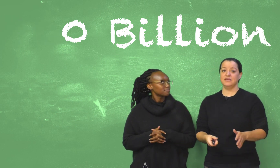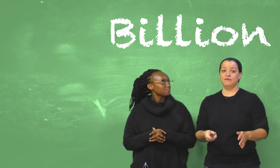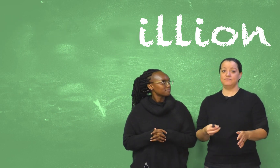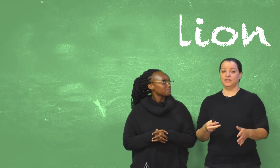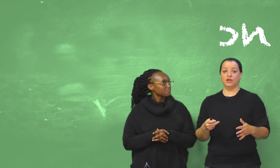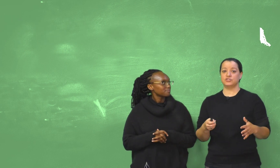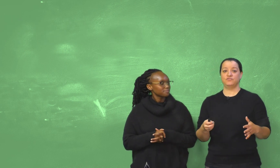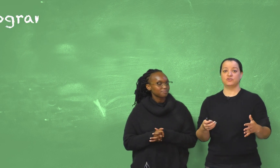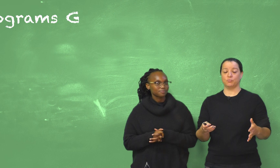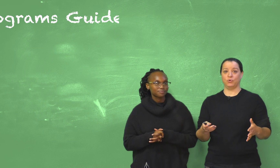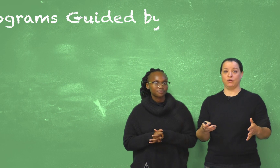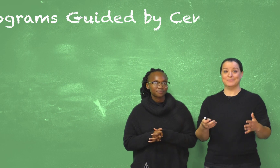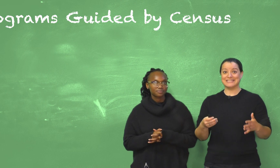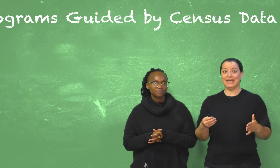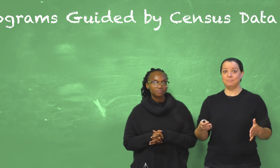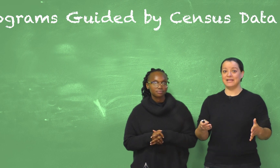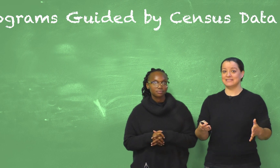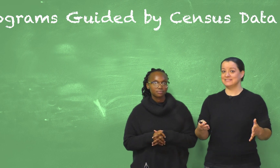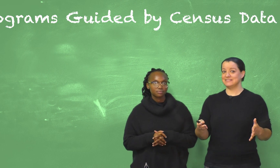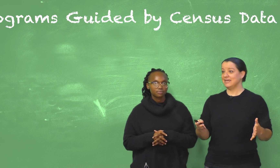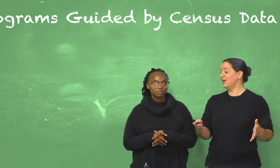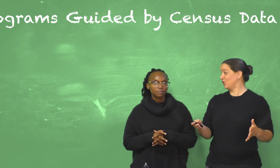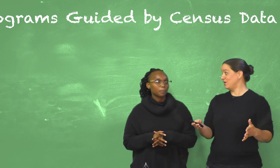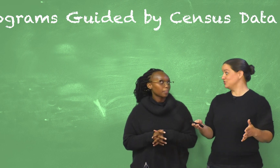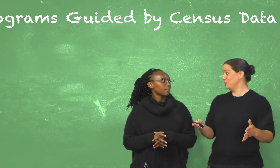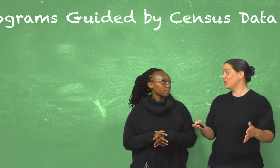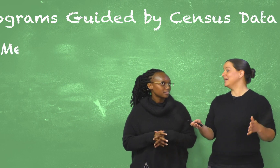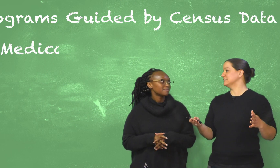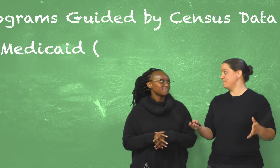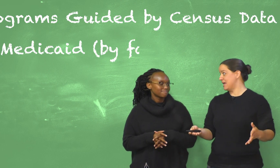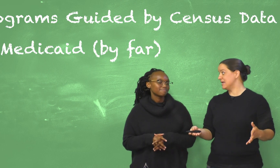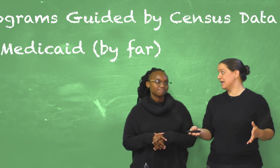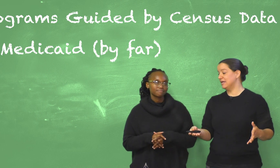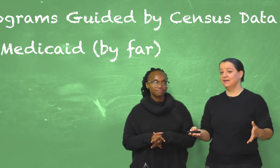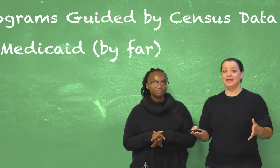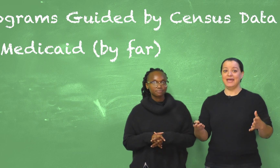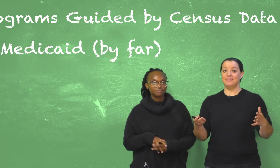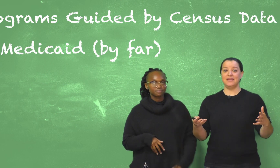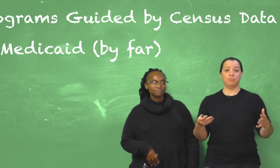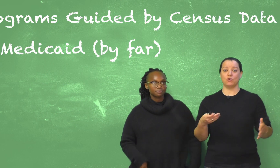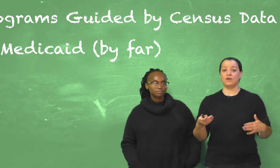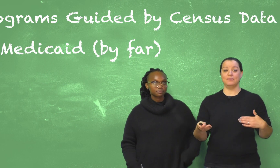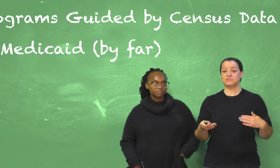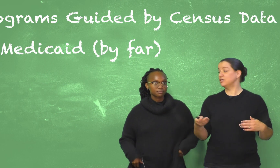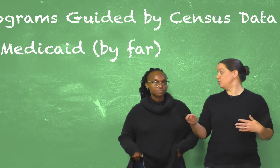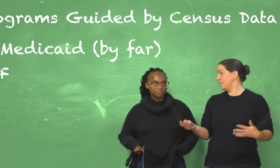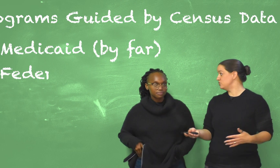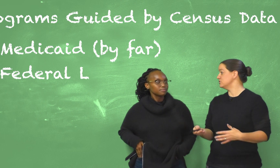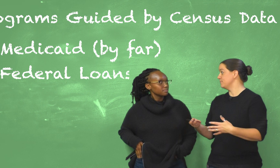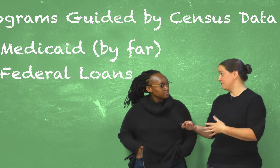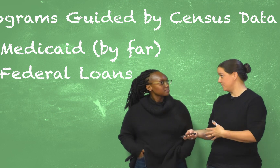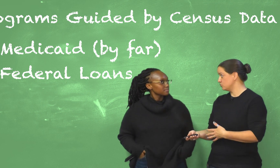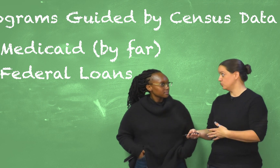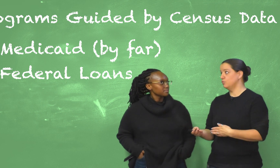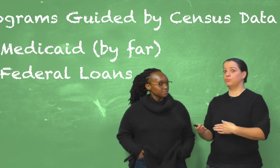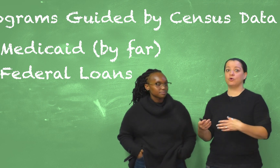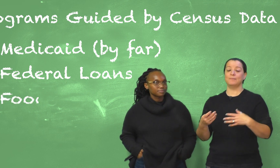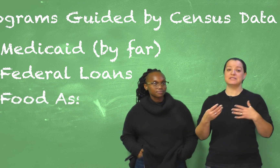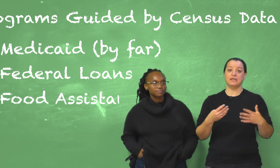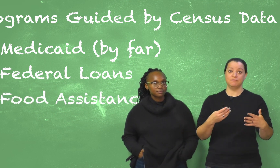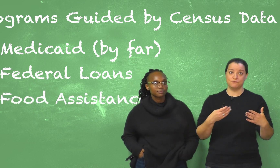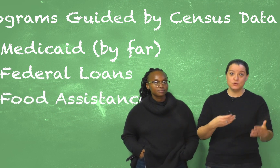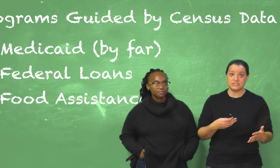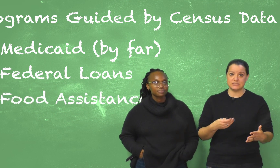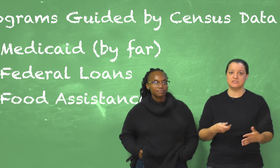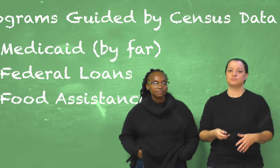And think of the largest federal programs guided by census data across the board. It's Medicaid. And then programs, like you mentioned, some of the federal loan